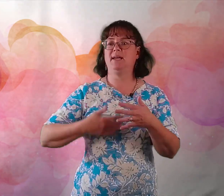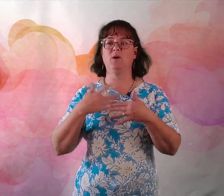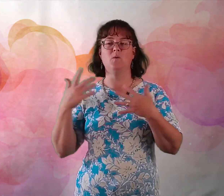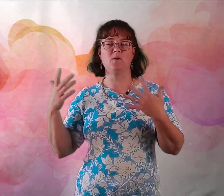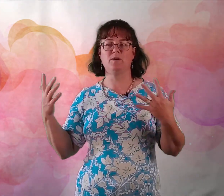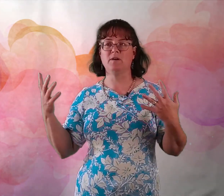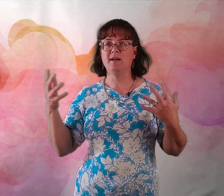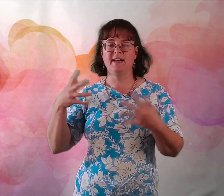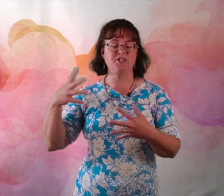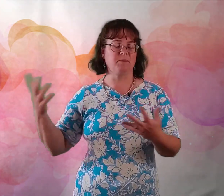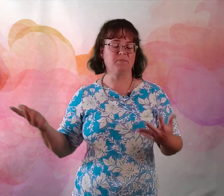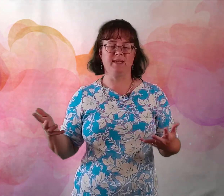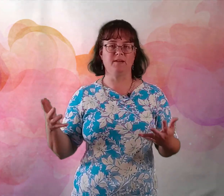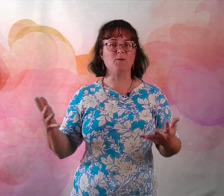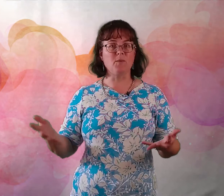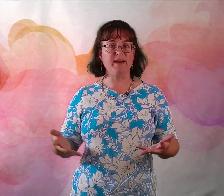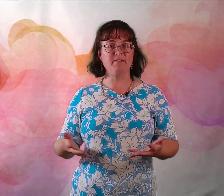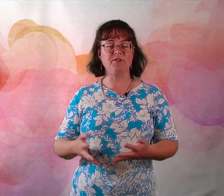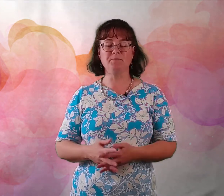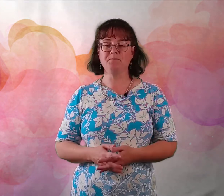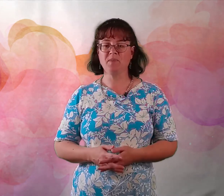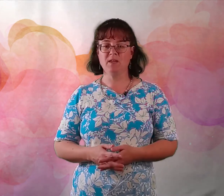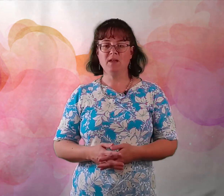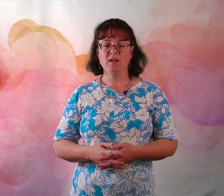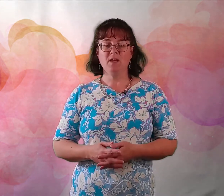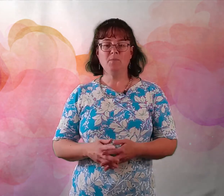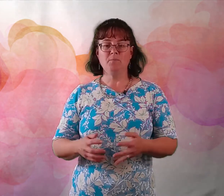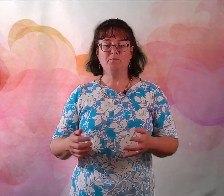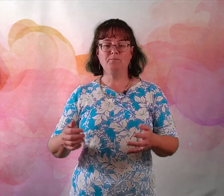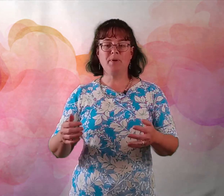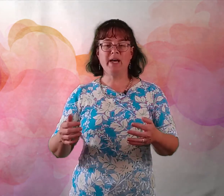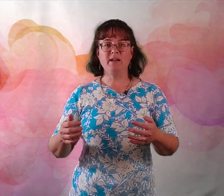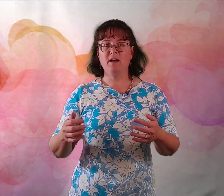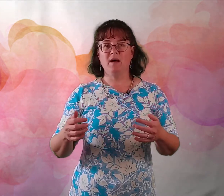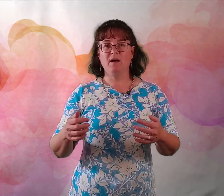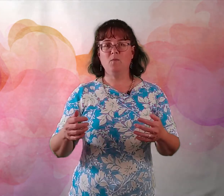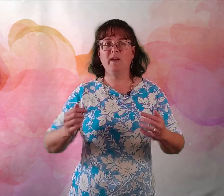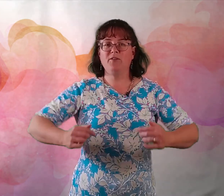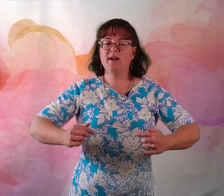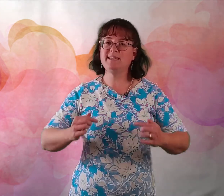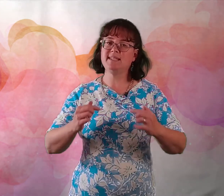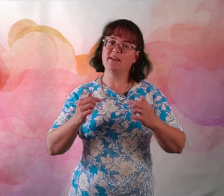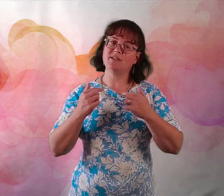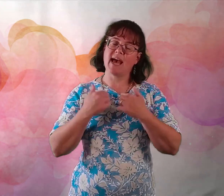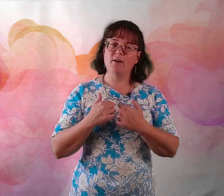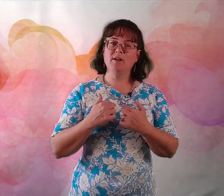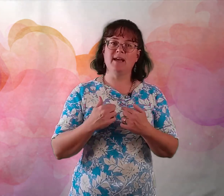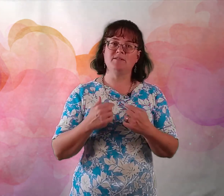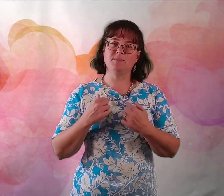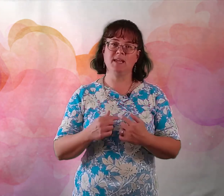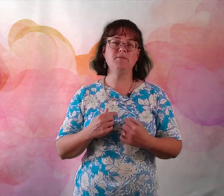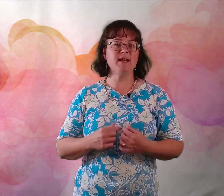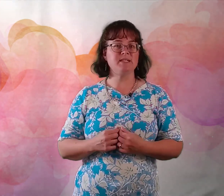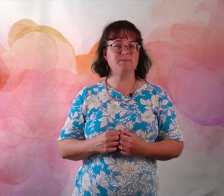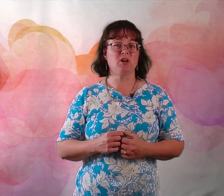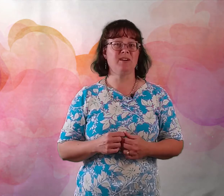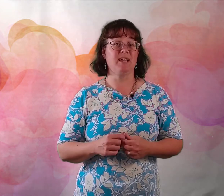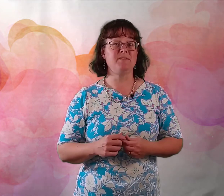money or a jet plane or whatever. But when Christ saved our lives, when he ransomed our lives,